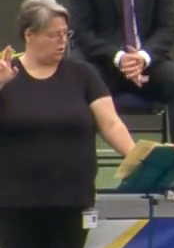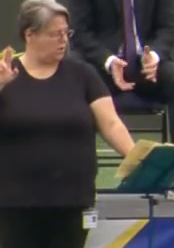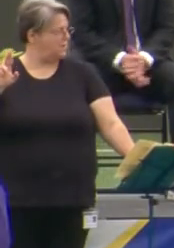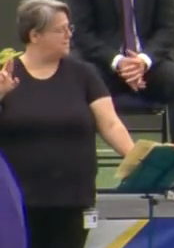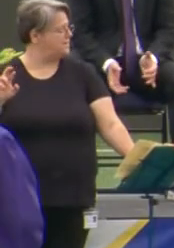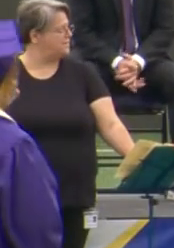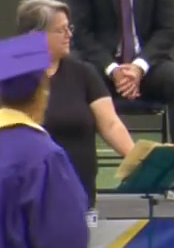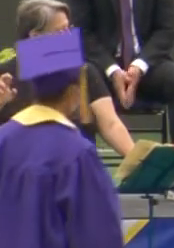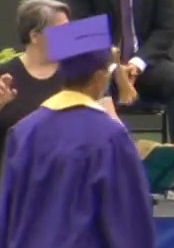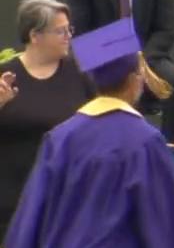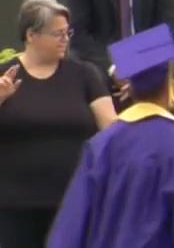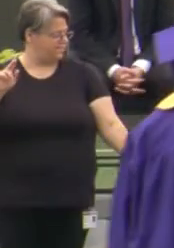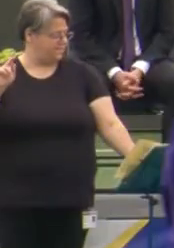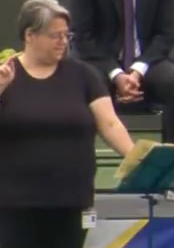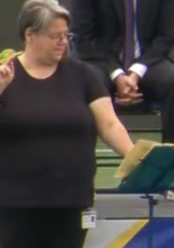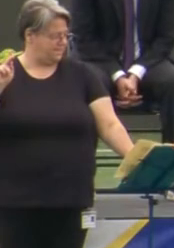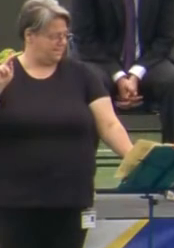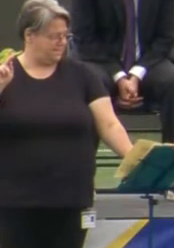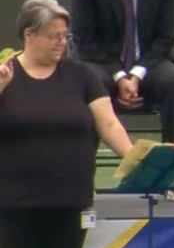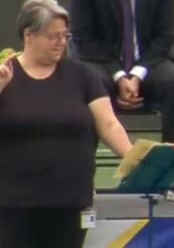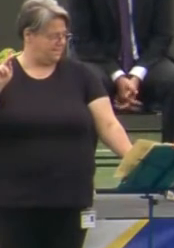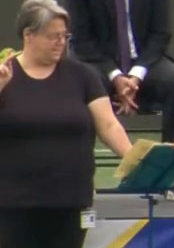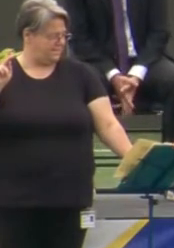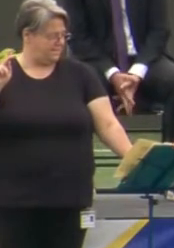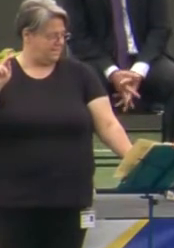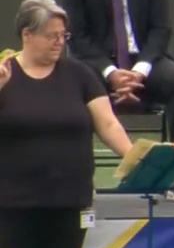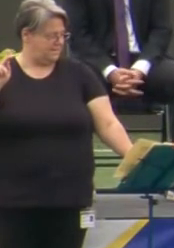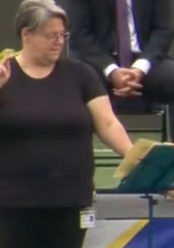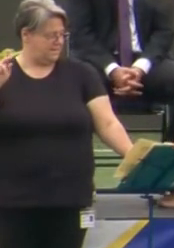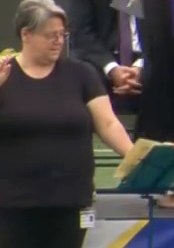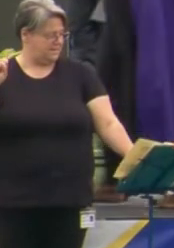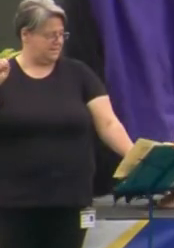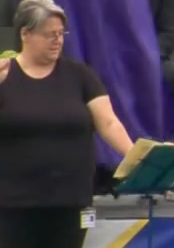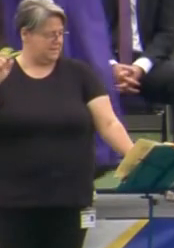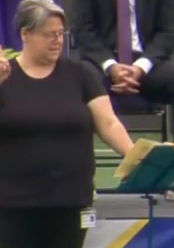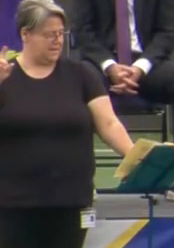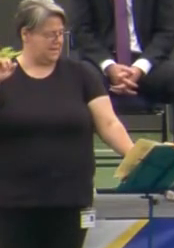noise. Javiana Walls Connors.